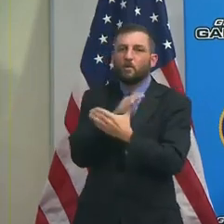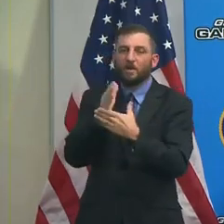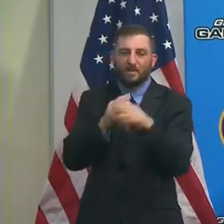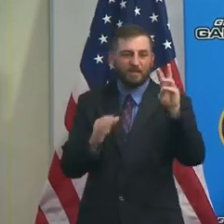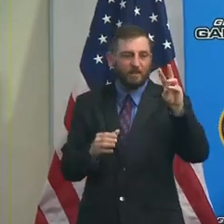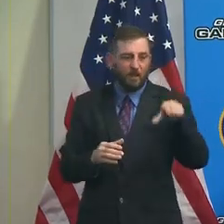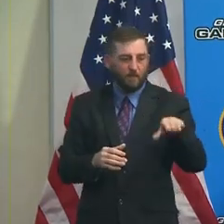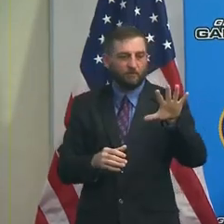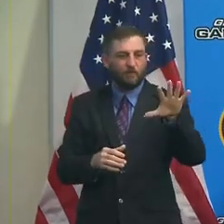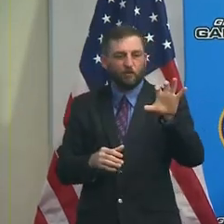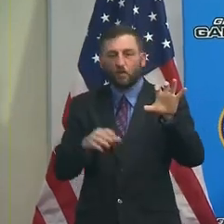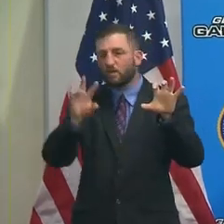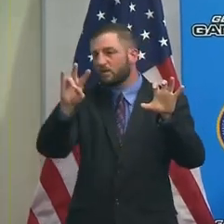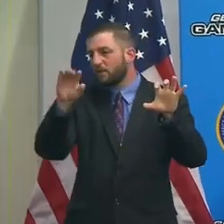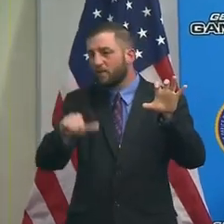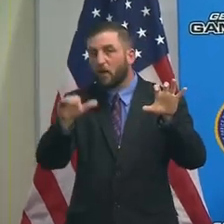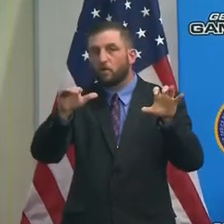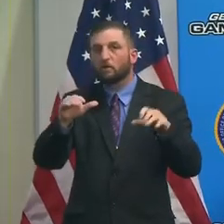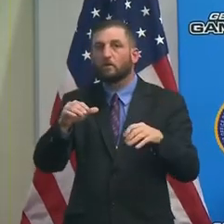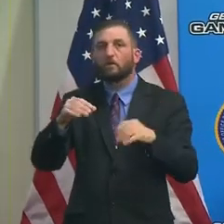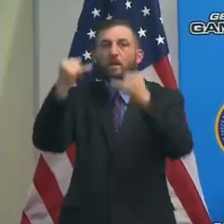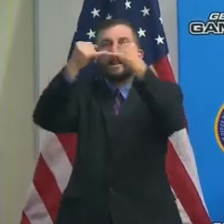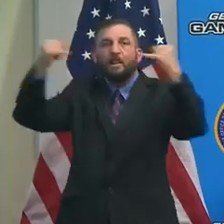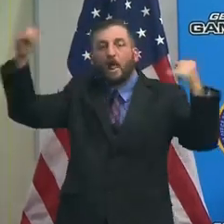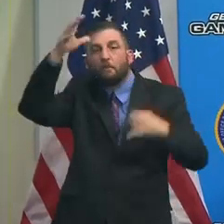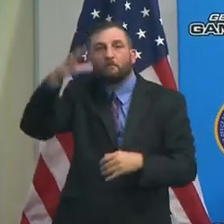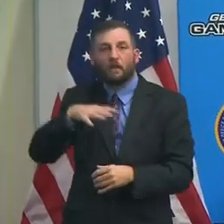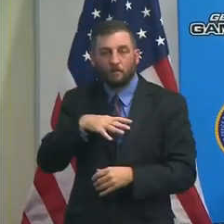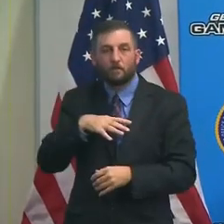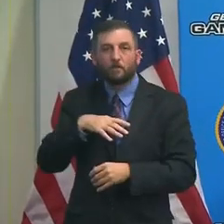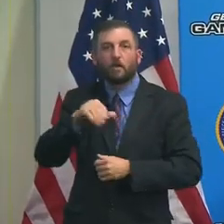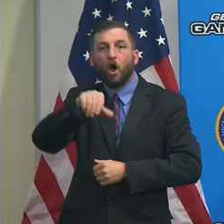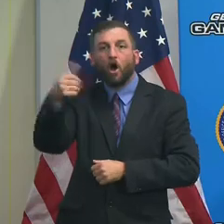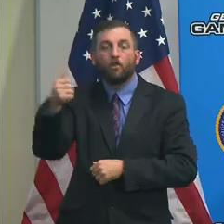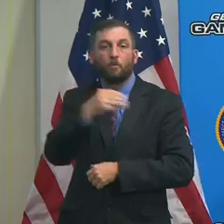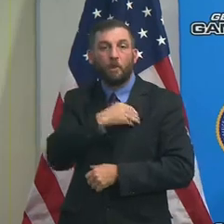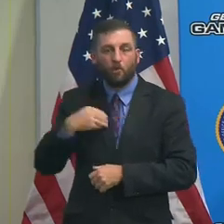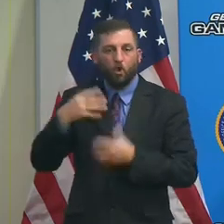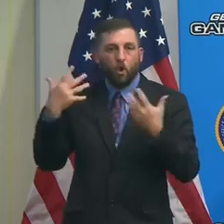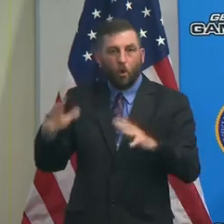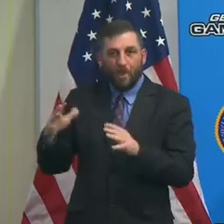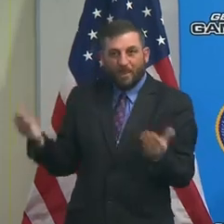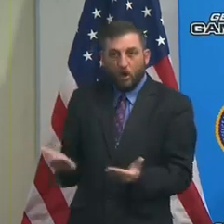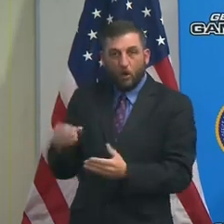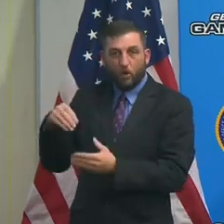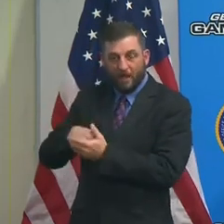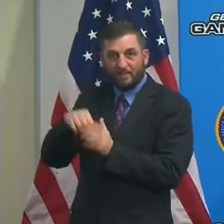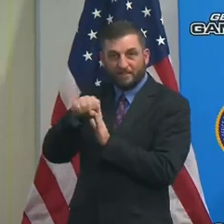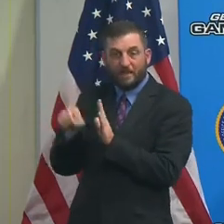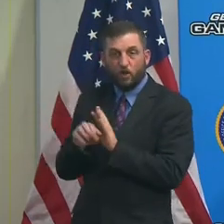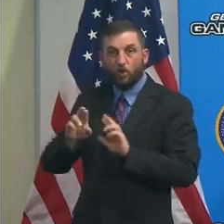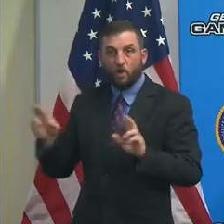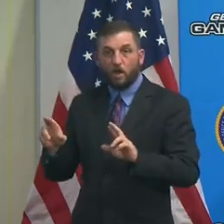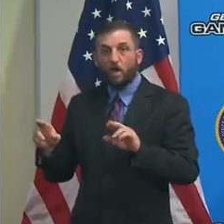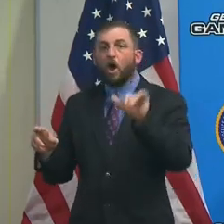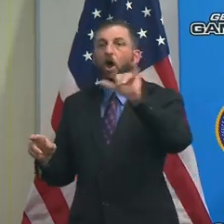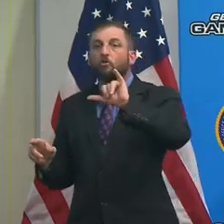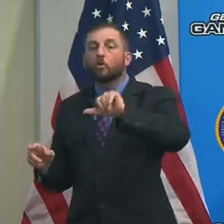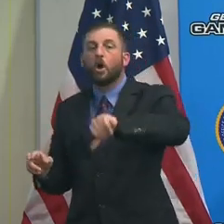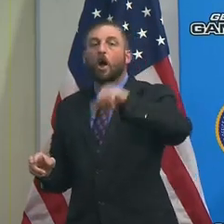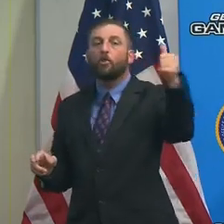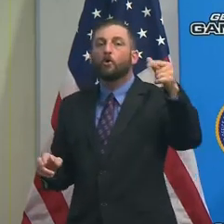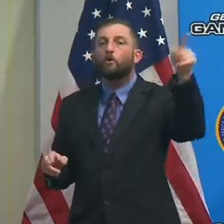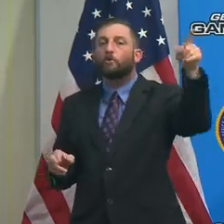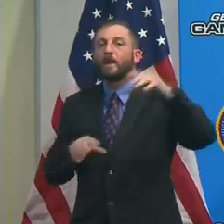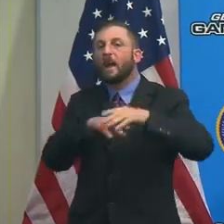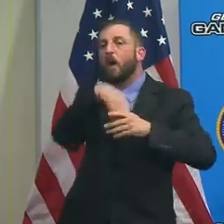7,000 linemen and other utility crew members in state pre-positioned, and another 7,000 or so are on standby out of